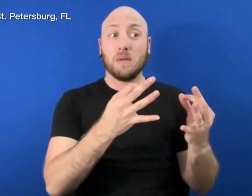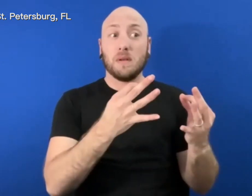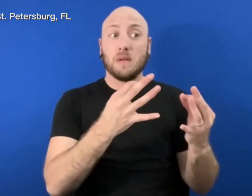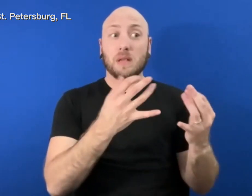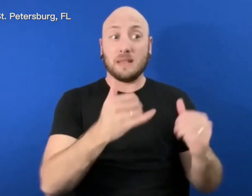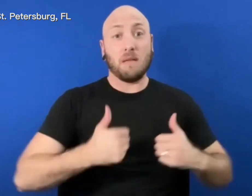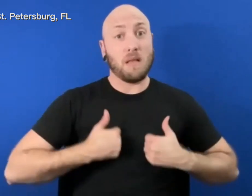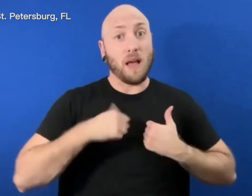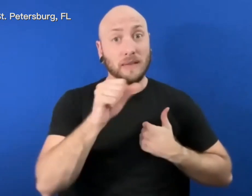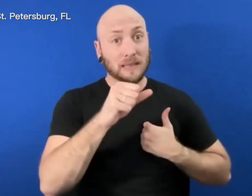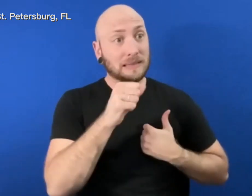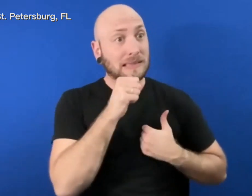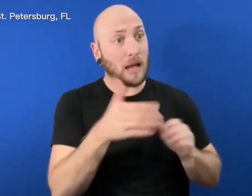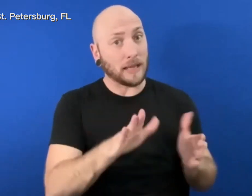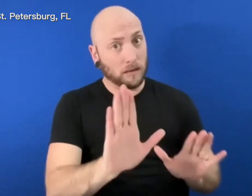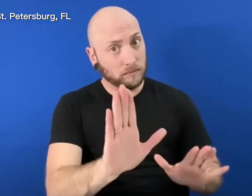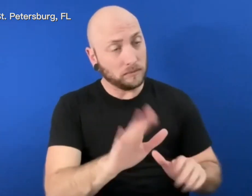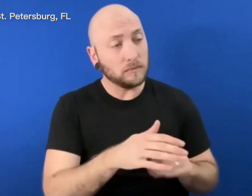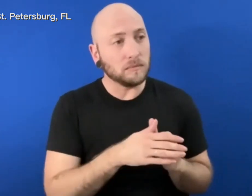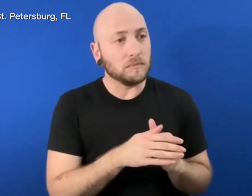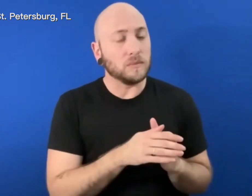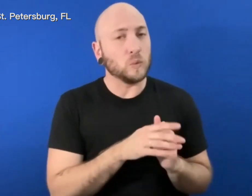injured. I remember